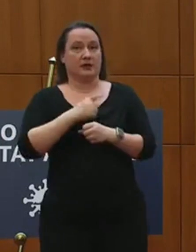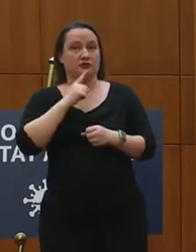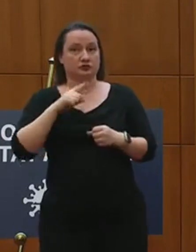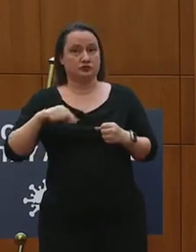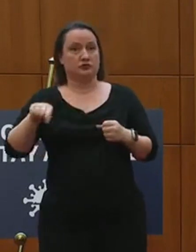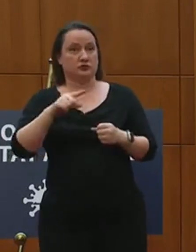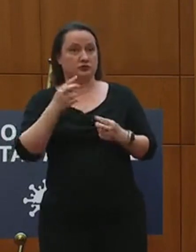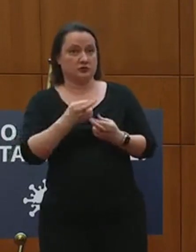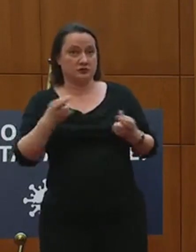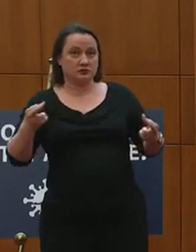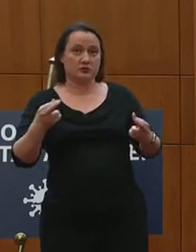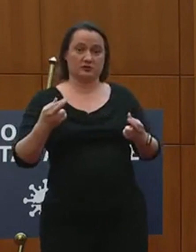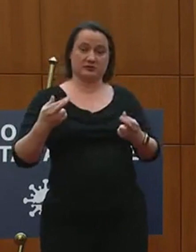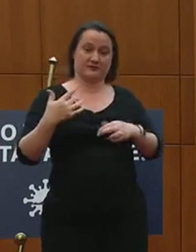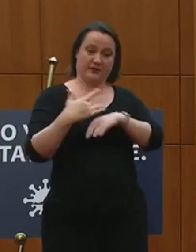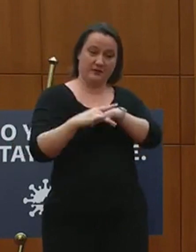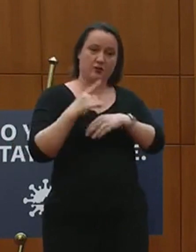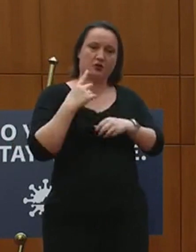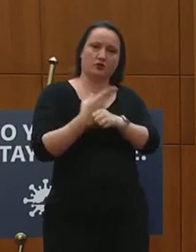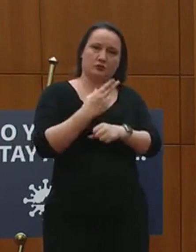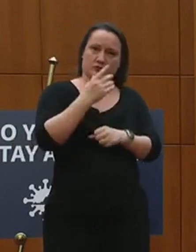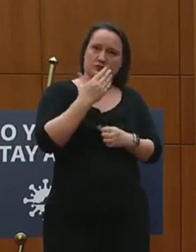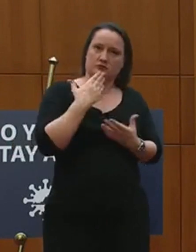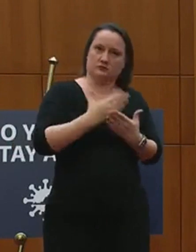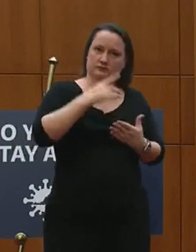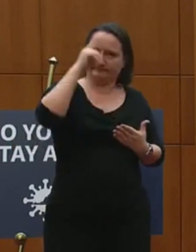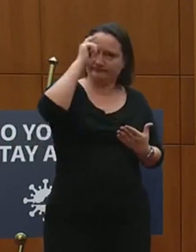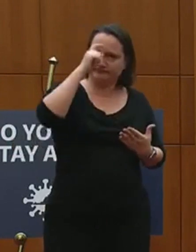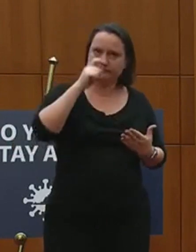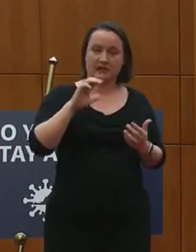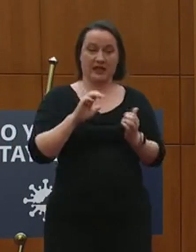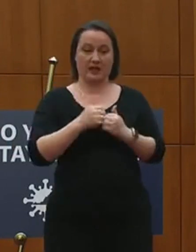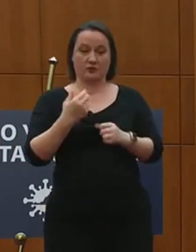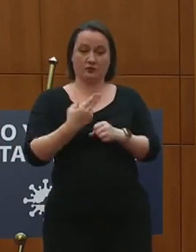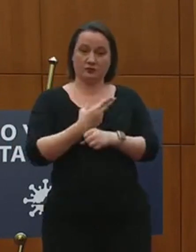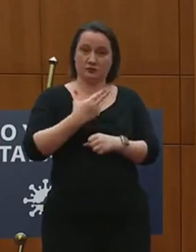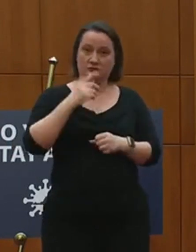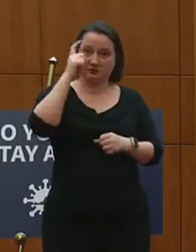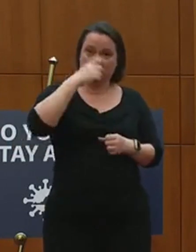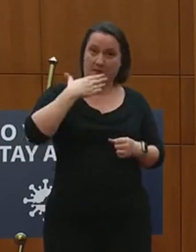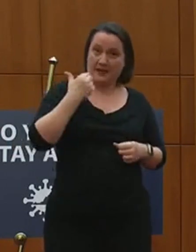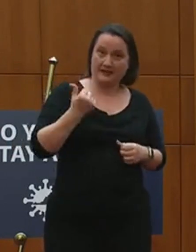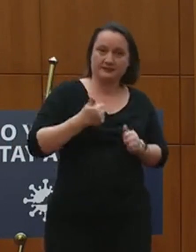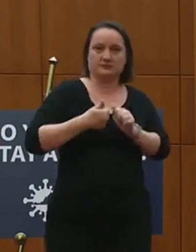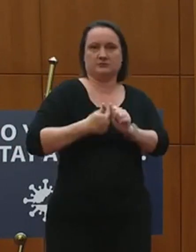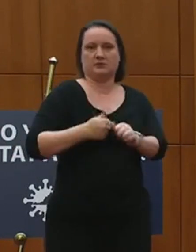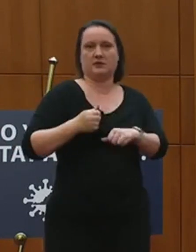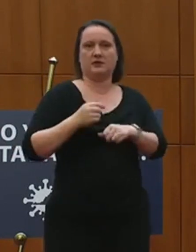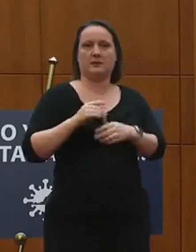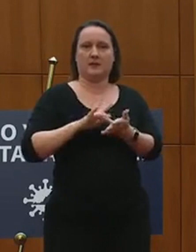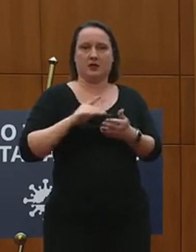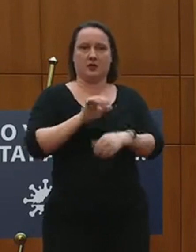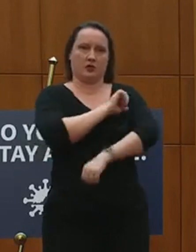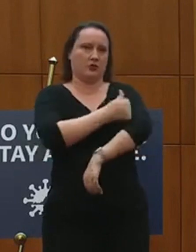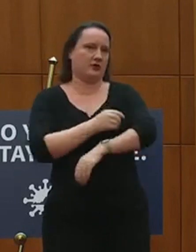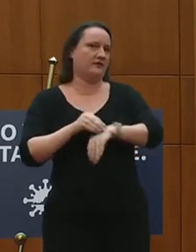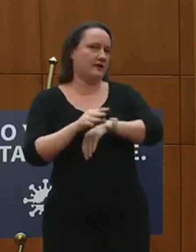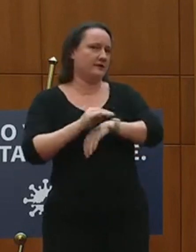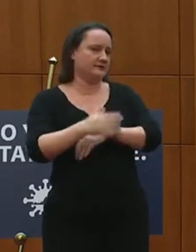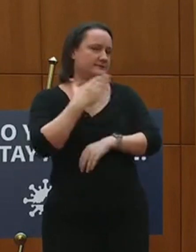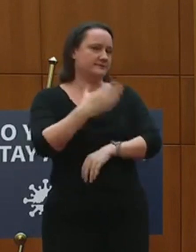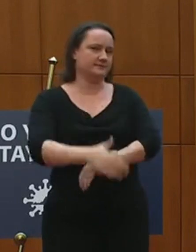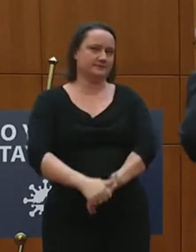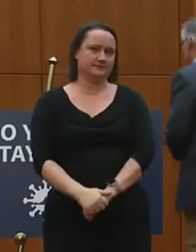this storm are used wisely, and the way to do that is for everybody to heed the advice of the medical authorities. Thank you. Appreciate